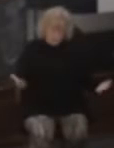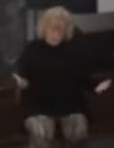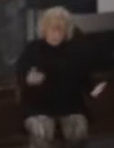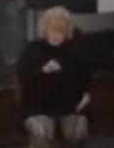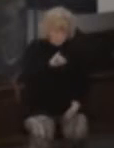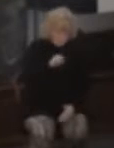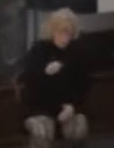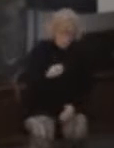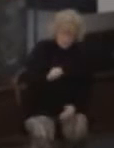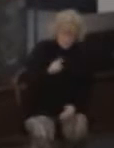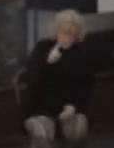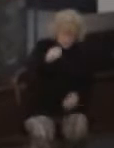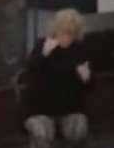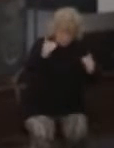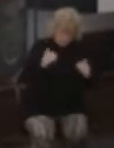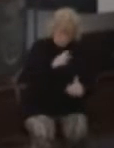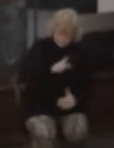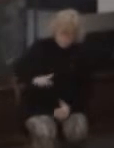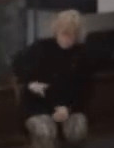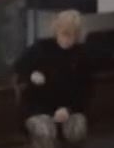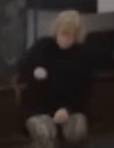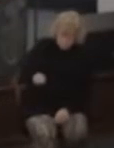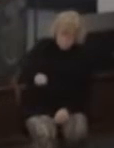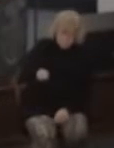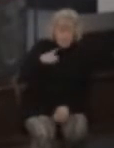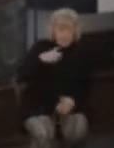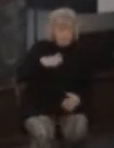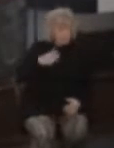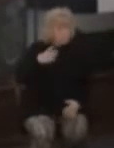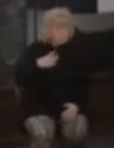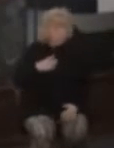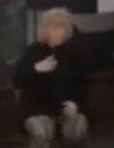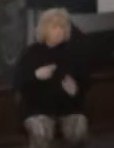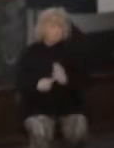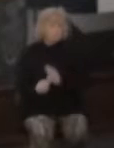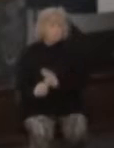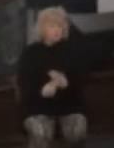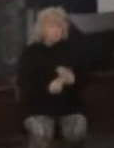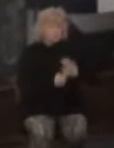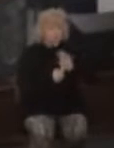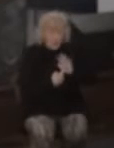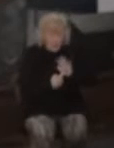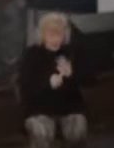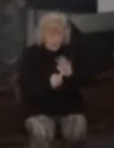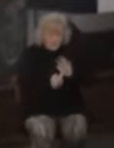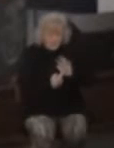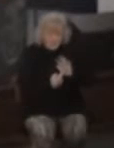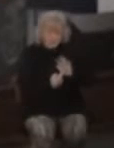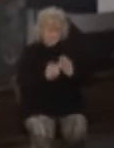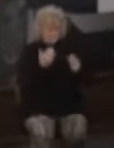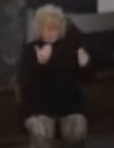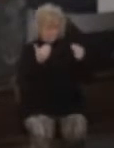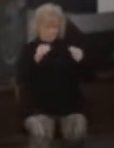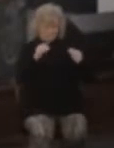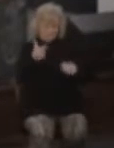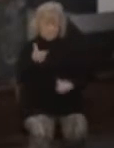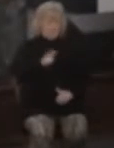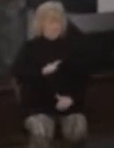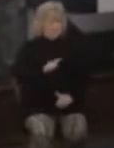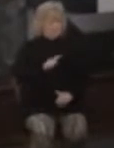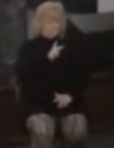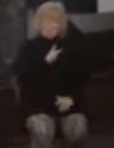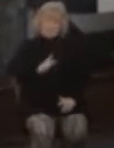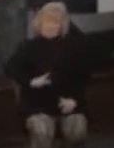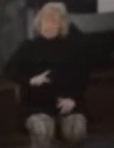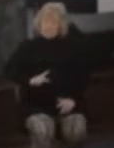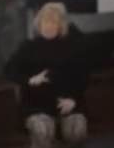said, was the next in line to be the king. And these clothes and weapons were symbolic of Jonathan's position as heir to